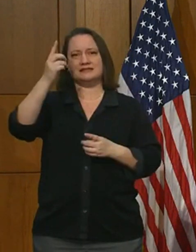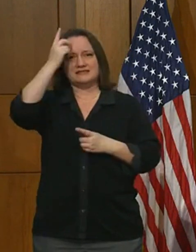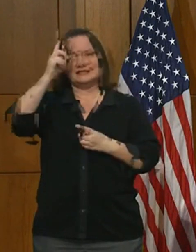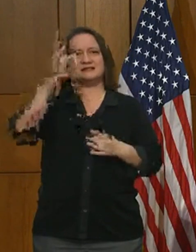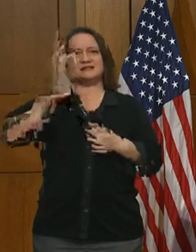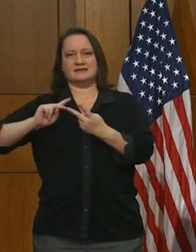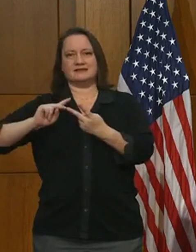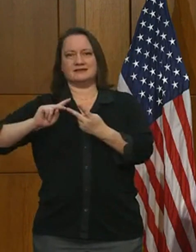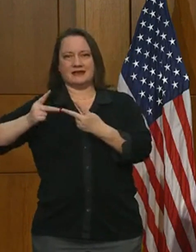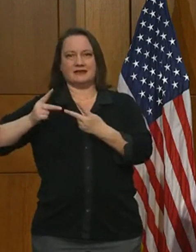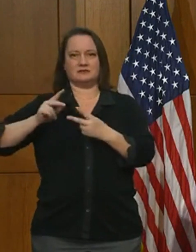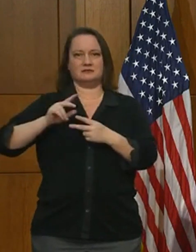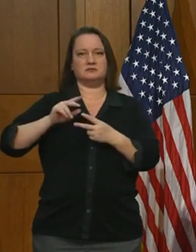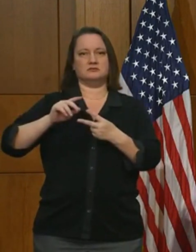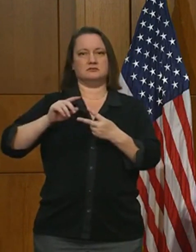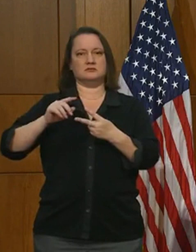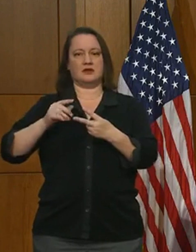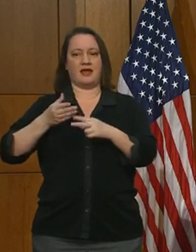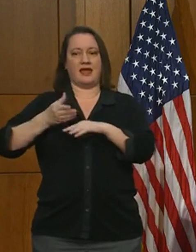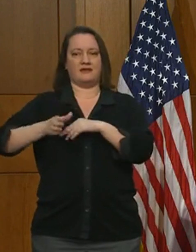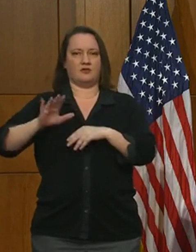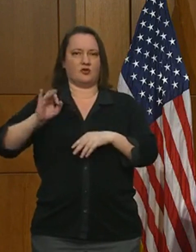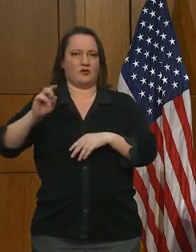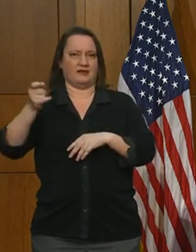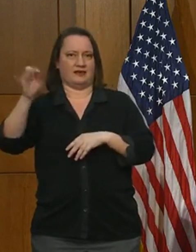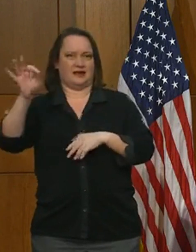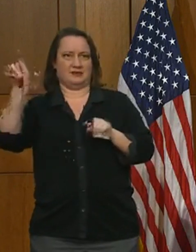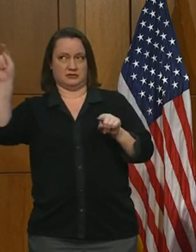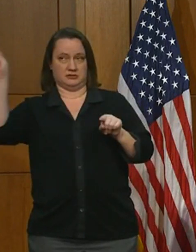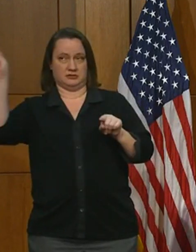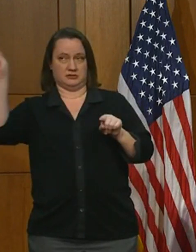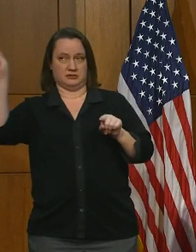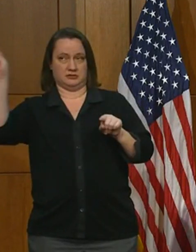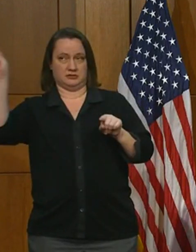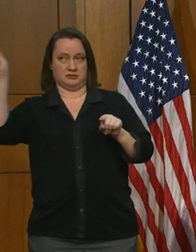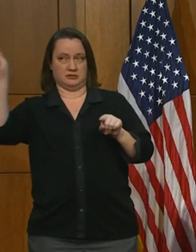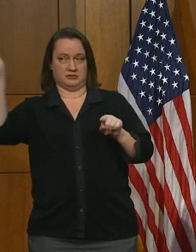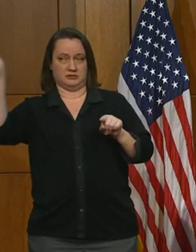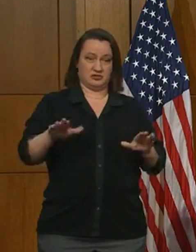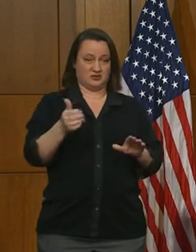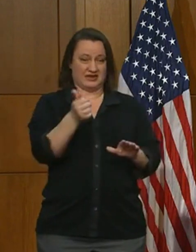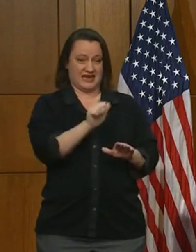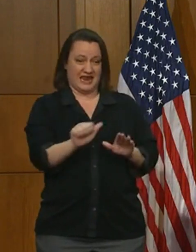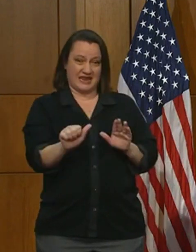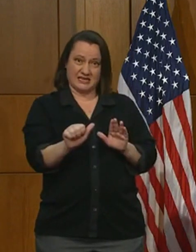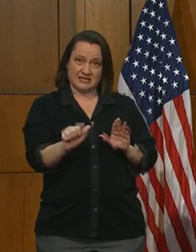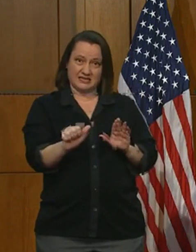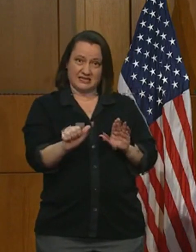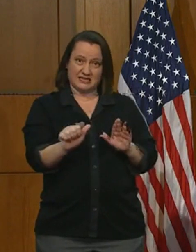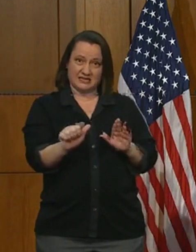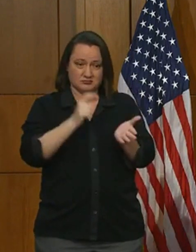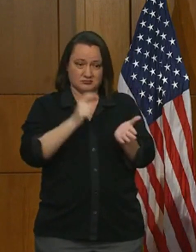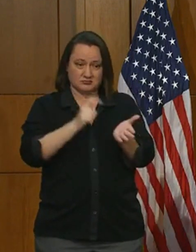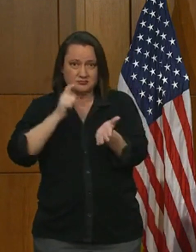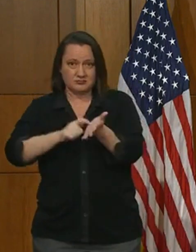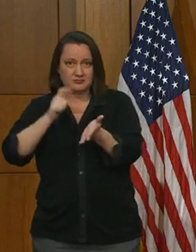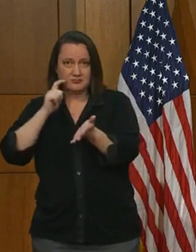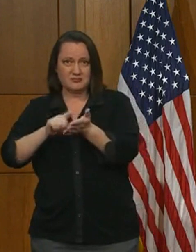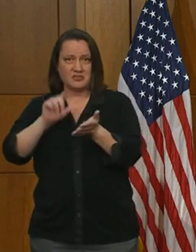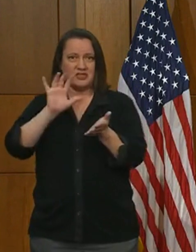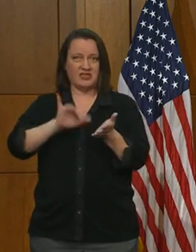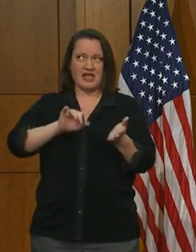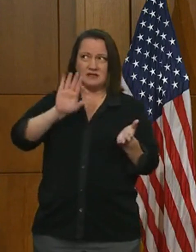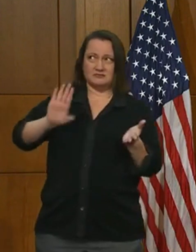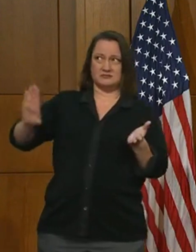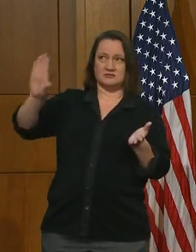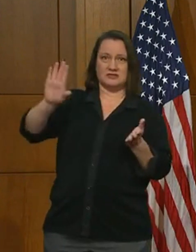will replace Dr. Stern in an active capacity while you find a replacement? Yeah. Do you want to address the first question?